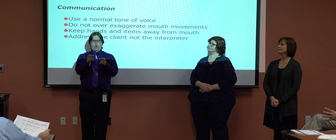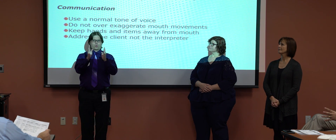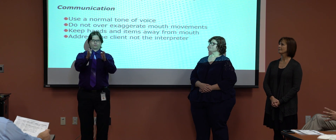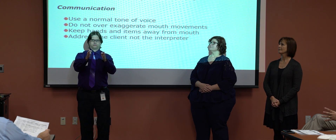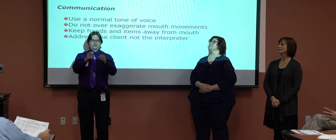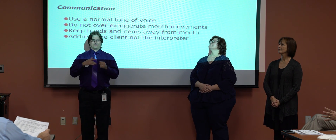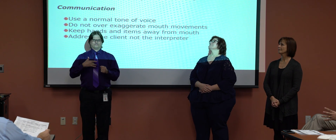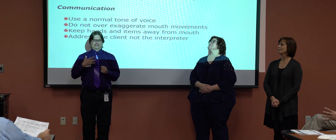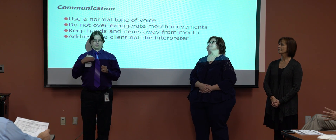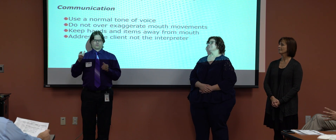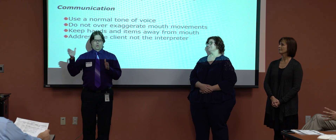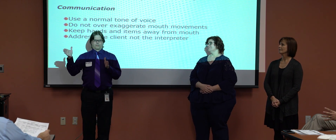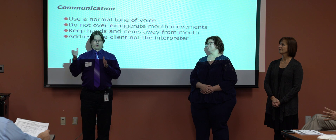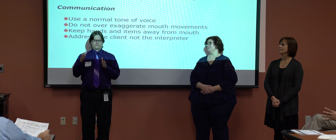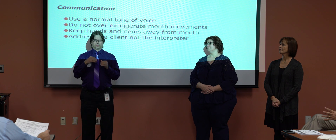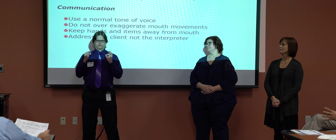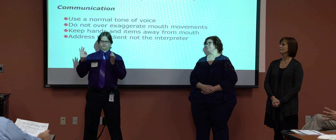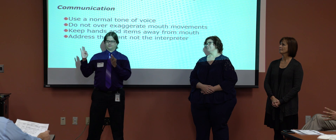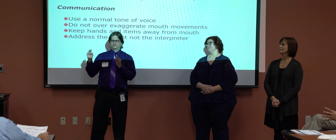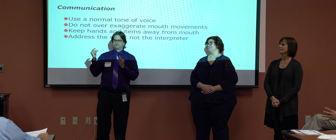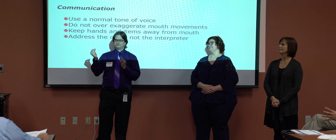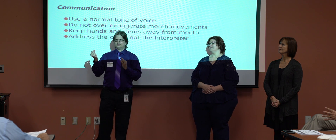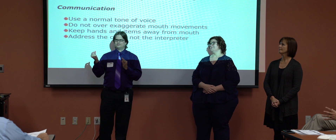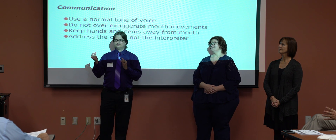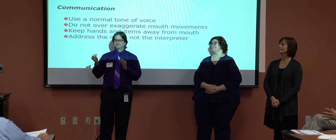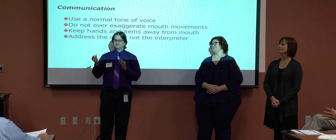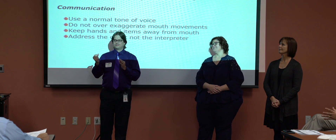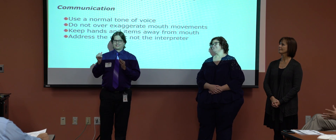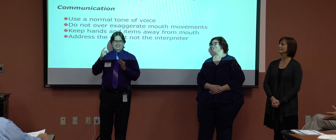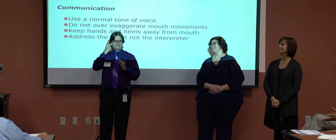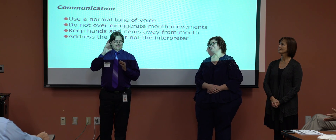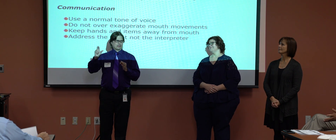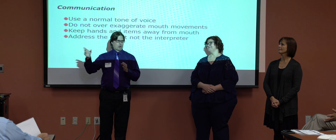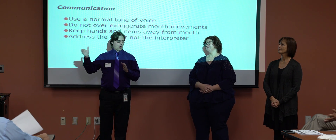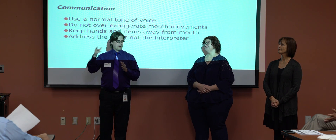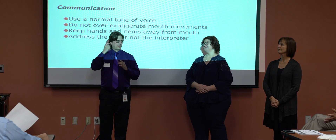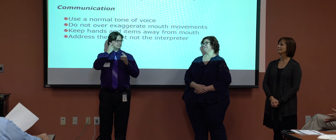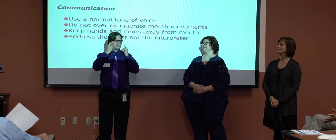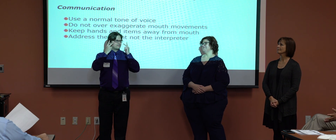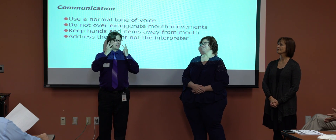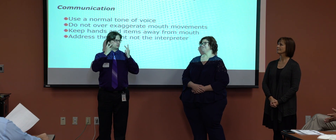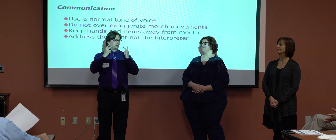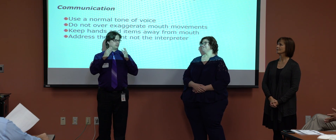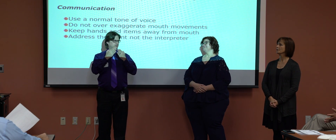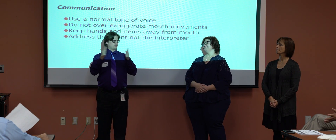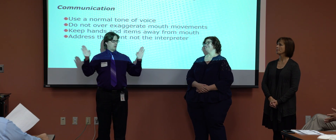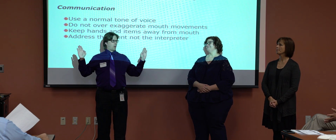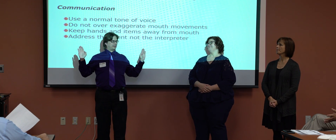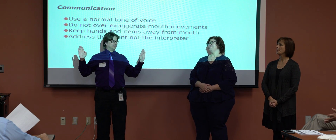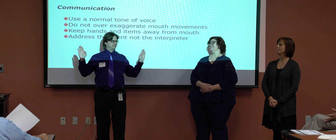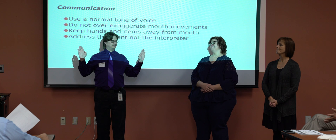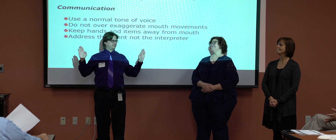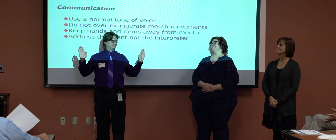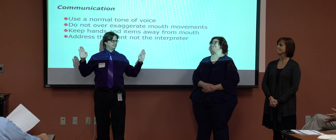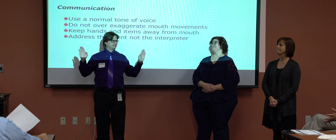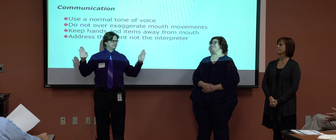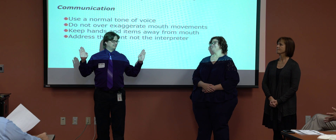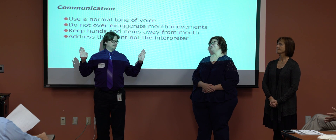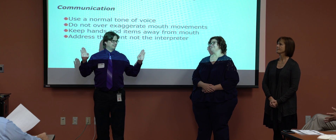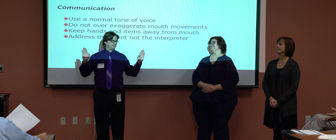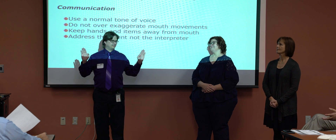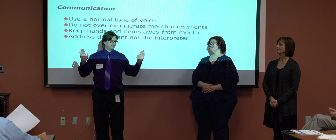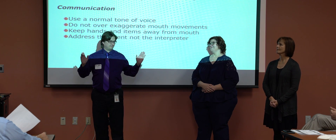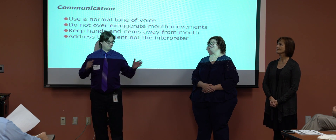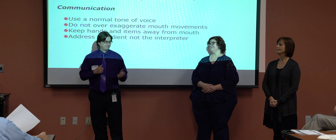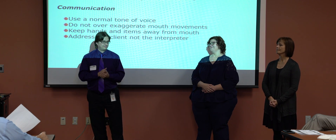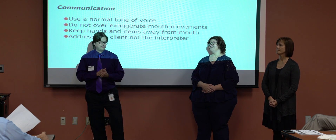driving, I pay attention on the road. I can almost sense when another car comes into my space, or even looks like